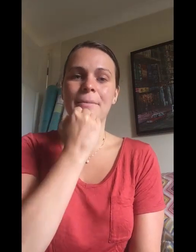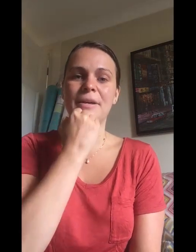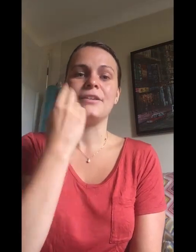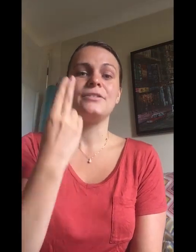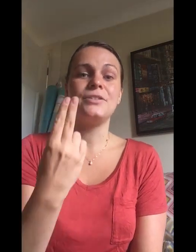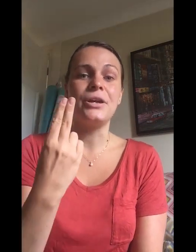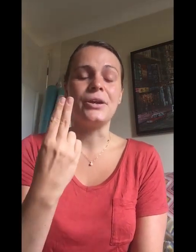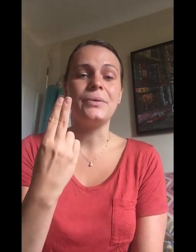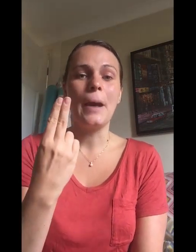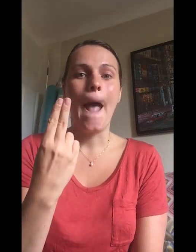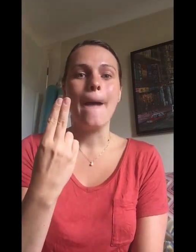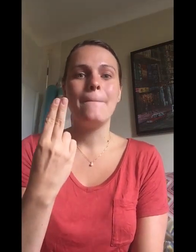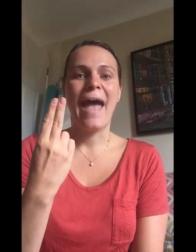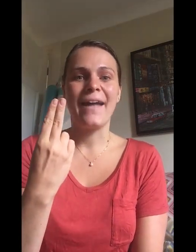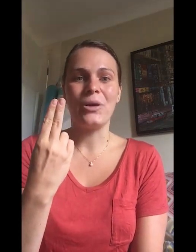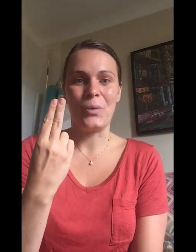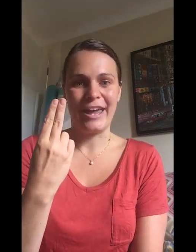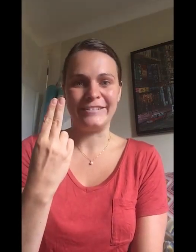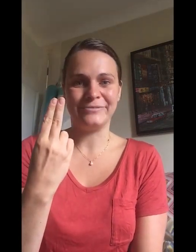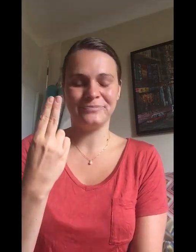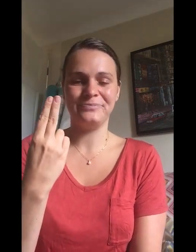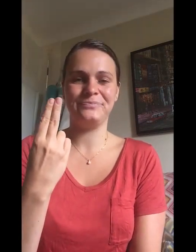Number 2, penguin.